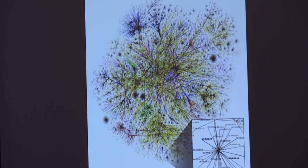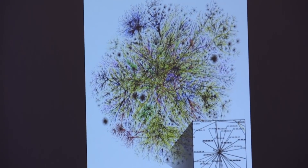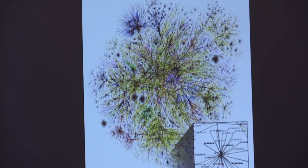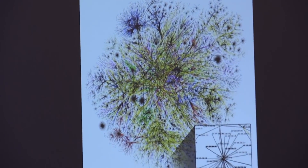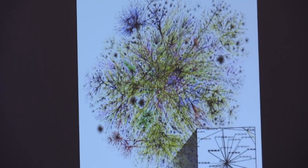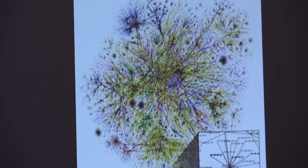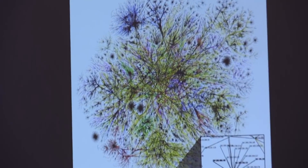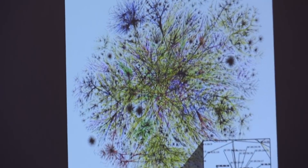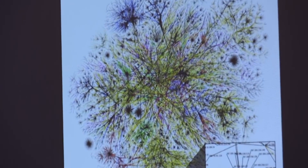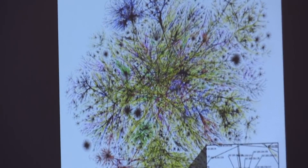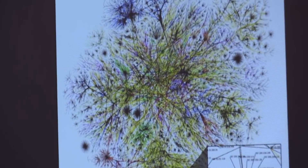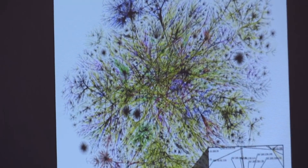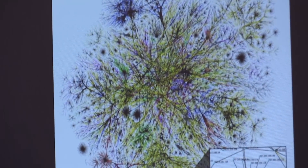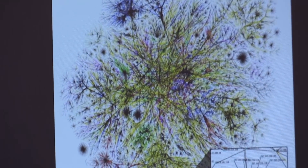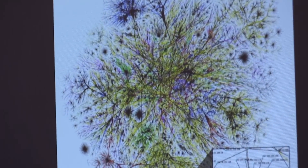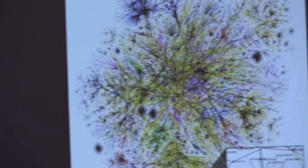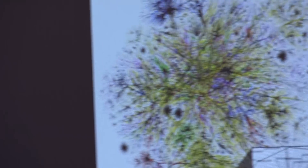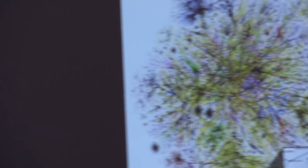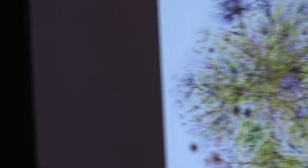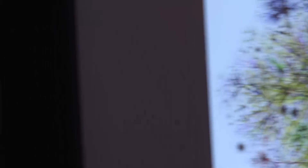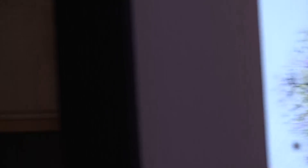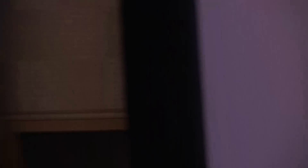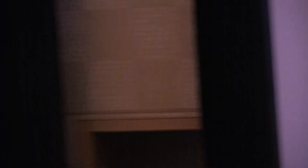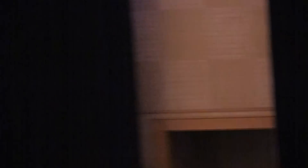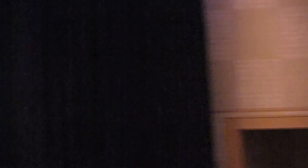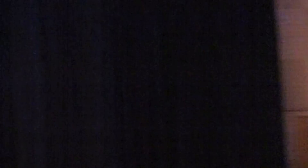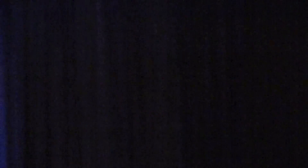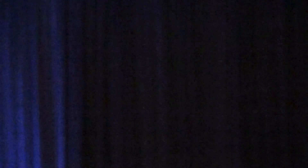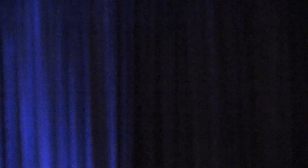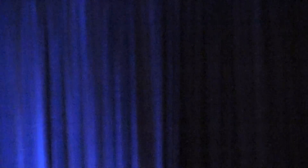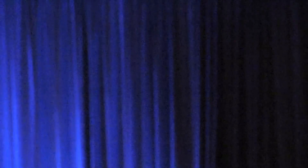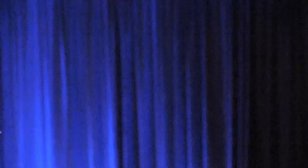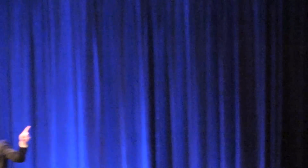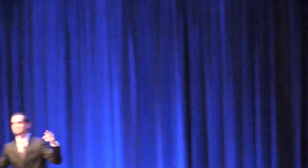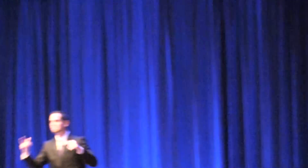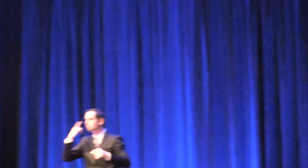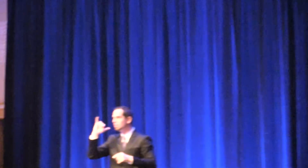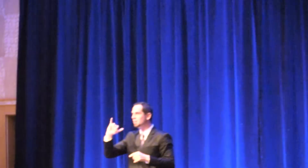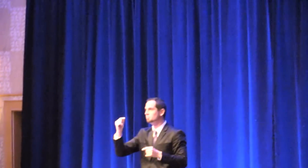This is from Wikipedia. This is essentially a depiction of the internet.